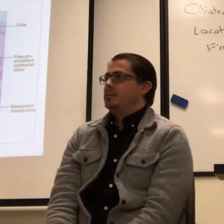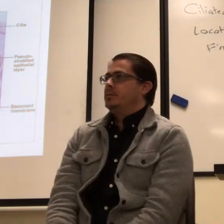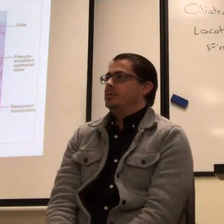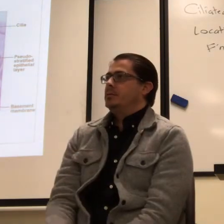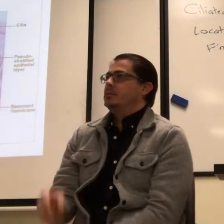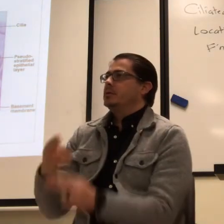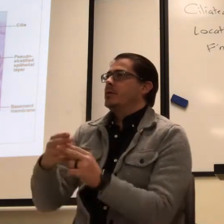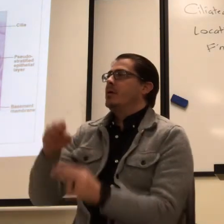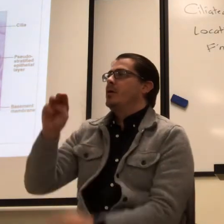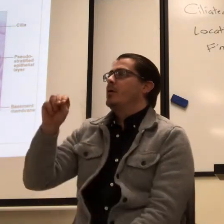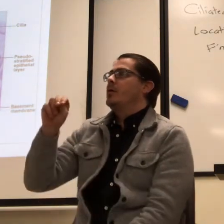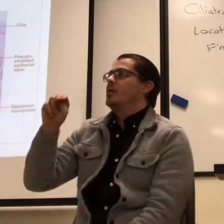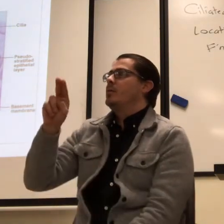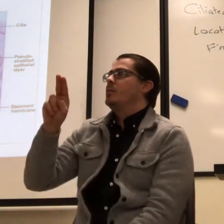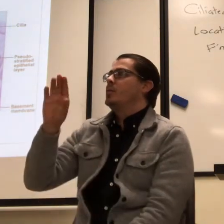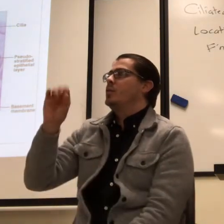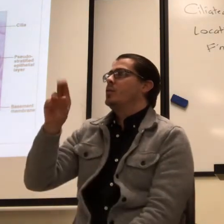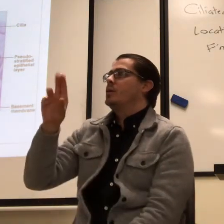escalator.